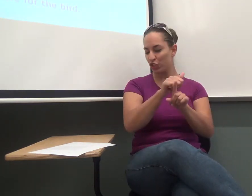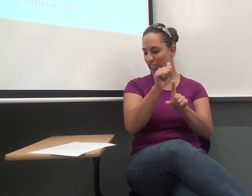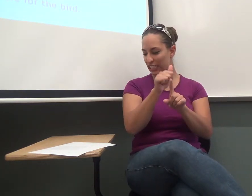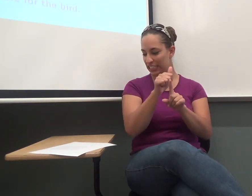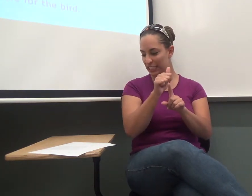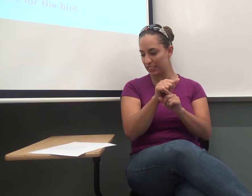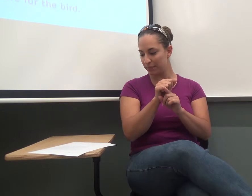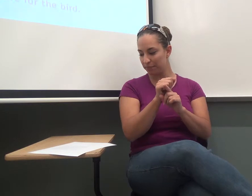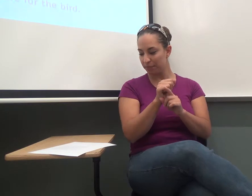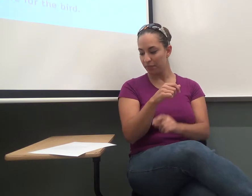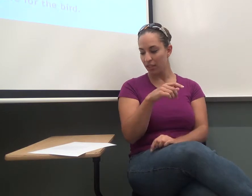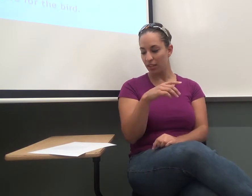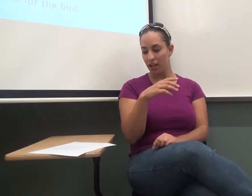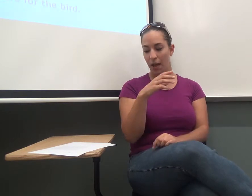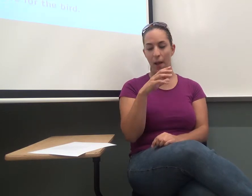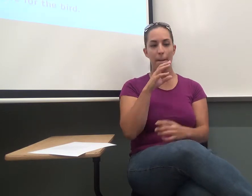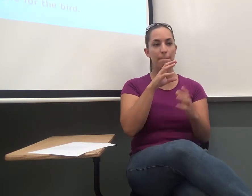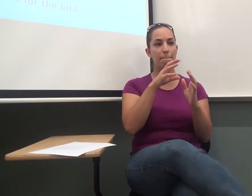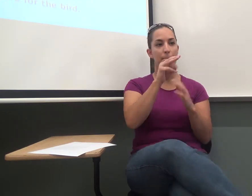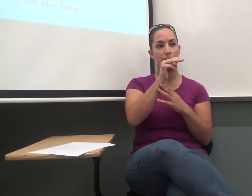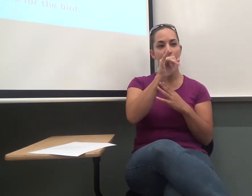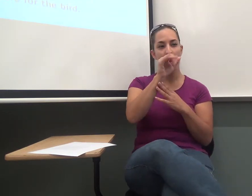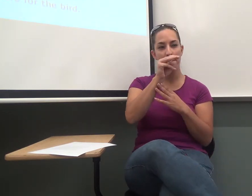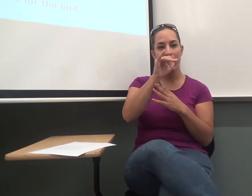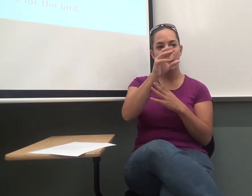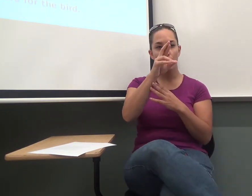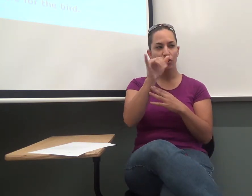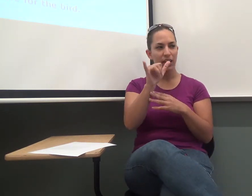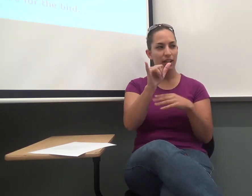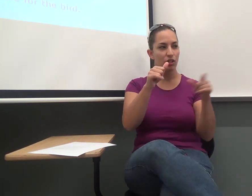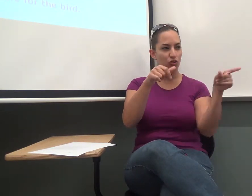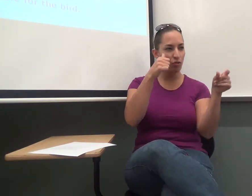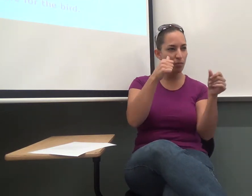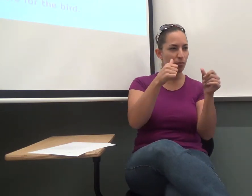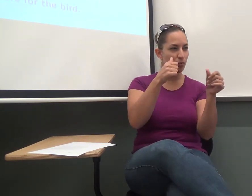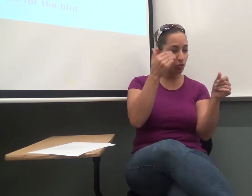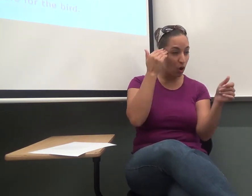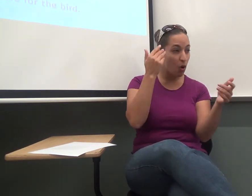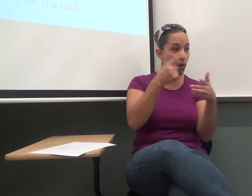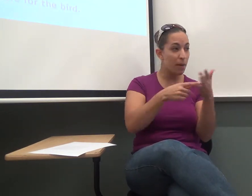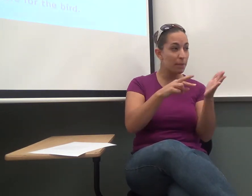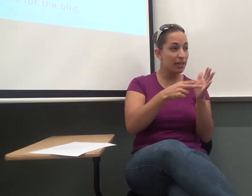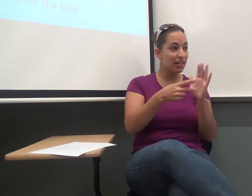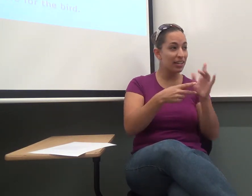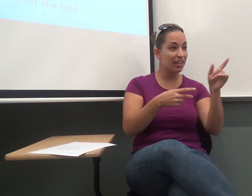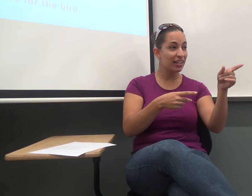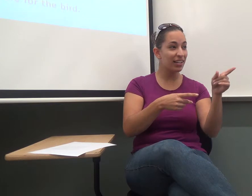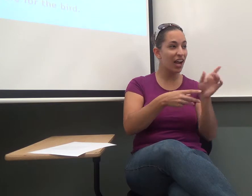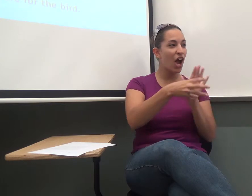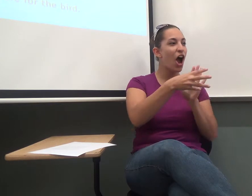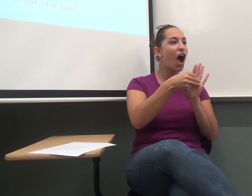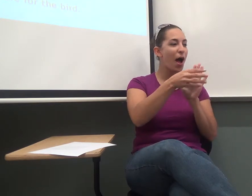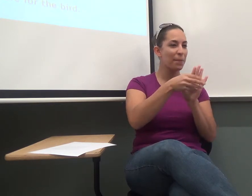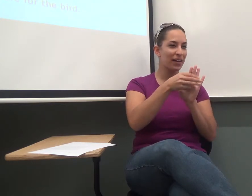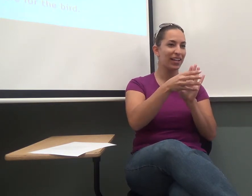repeat To repeat. what they're What doing. they're doing. Yeah, Yeah. what they're saying. See what they're saying. I'm mimicking you, right? I'm doing that as an